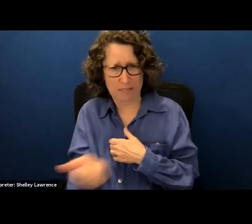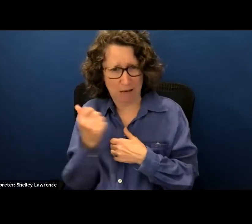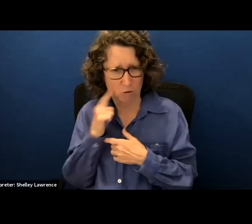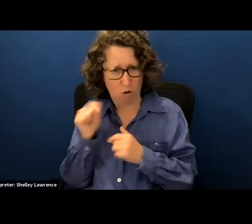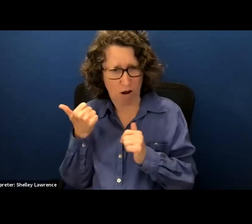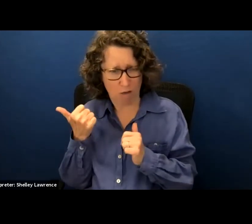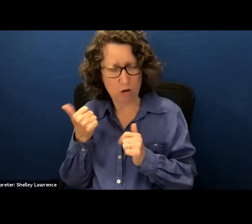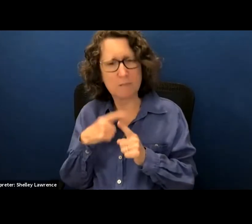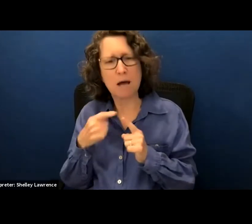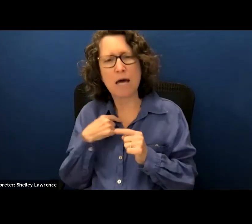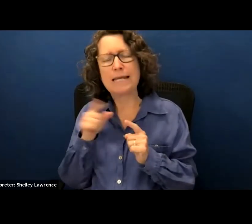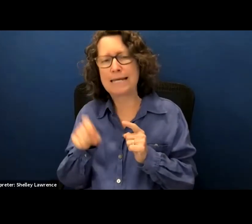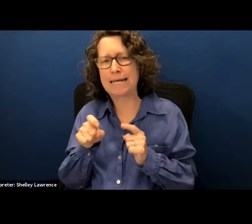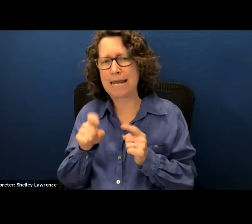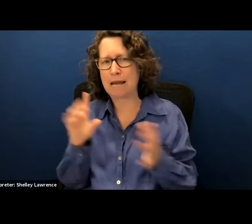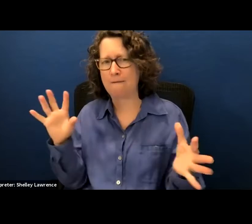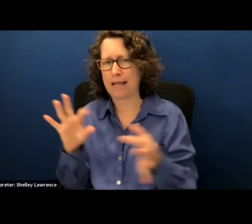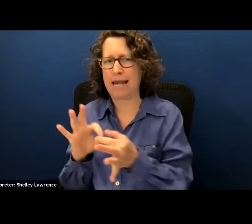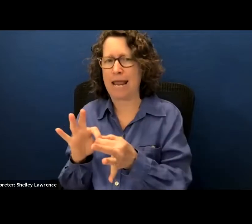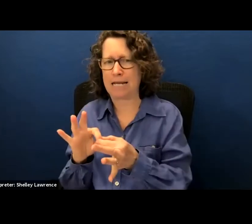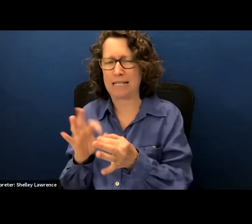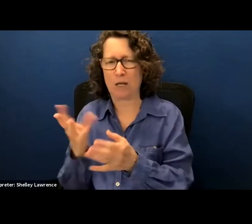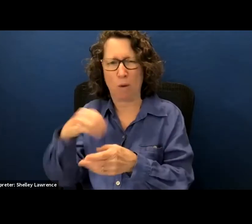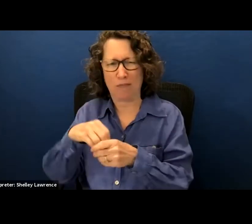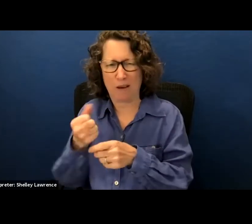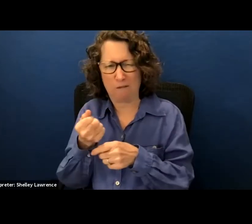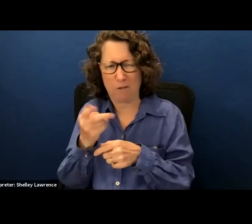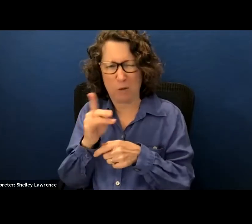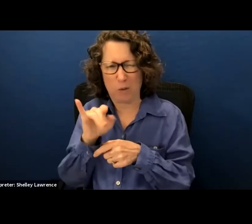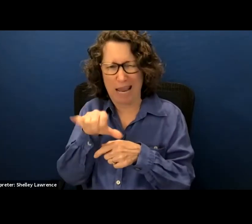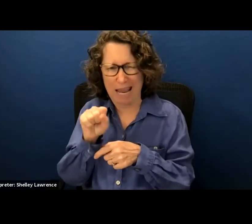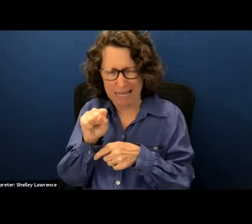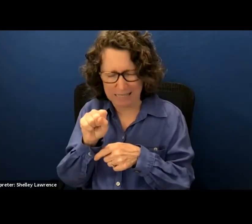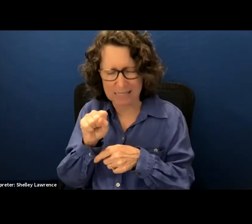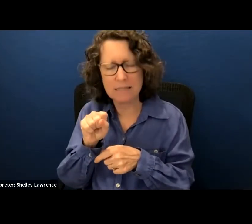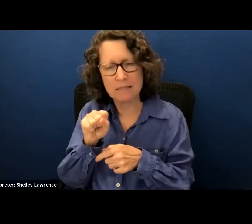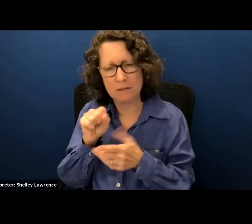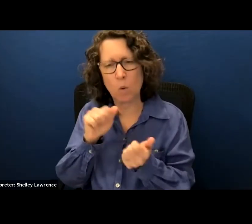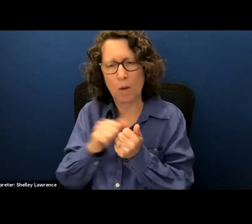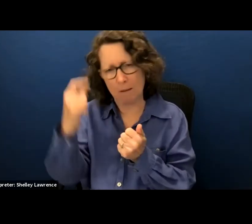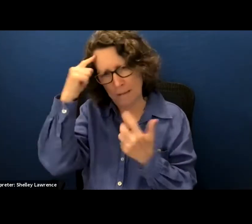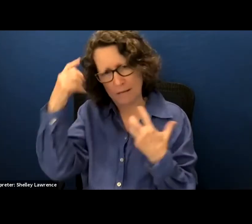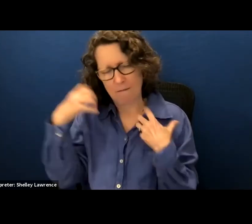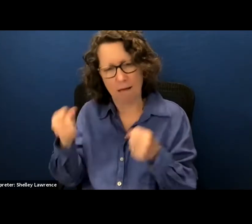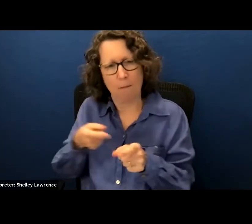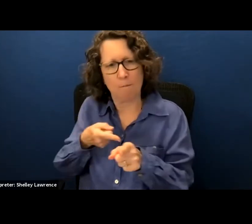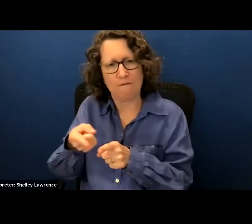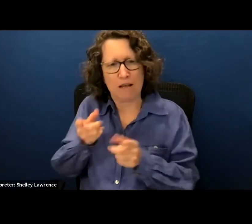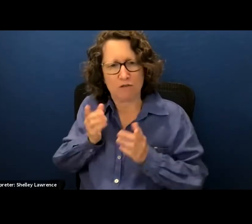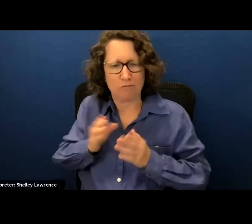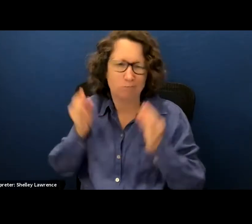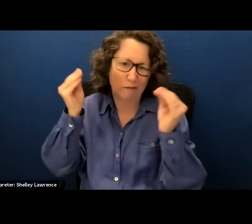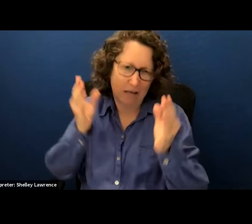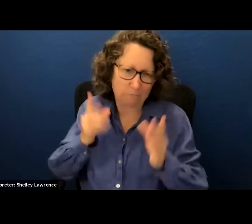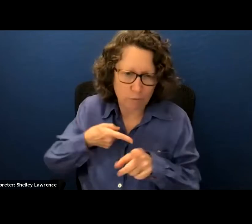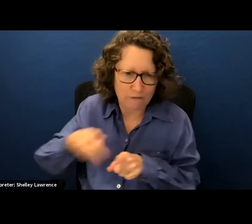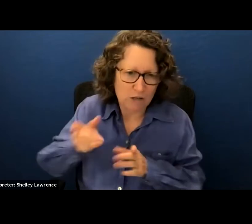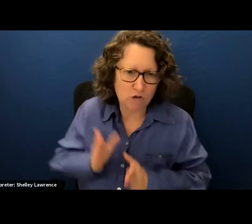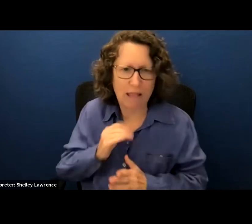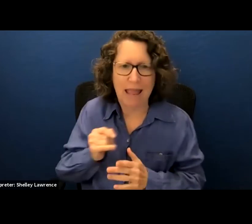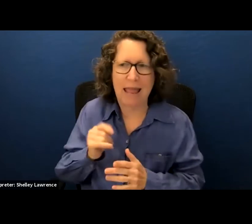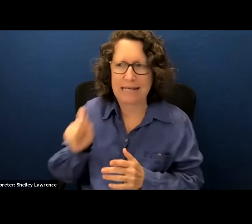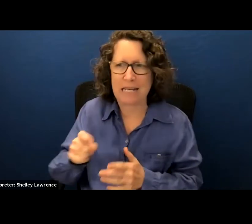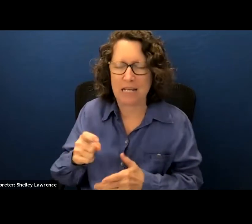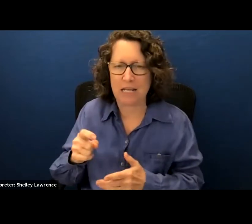others, however, were in need of connecting within a few days with a mental health professional and a need to